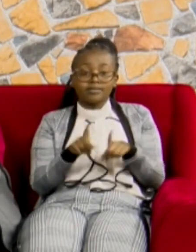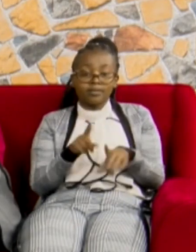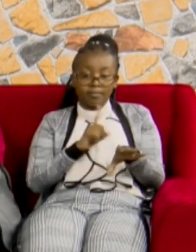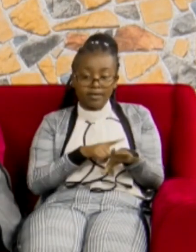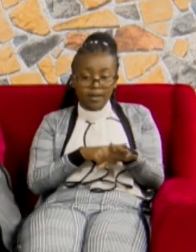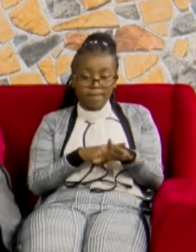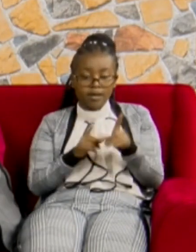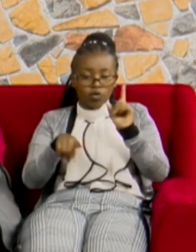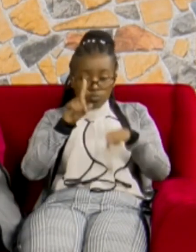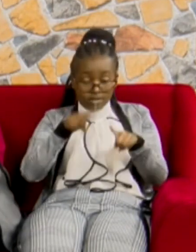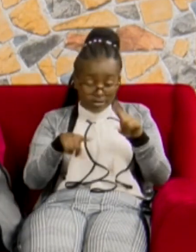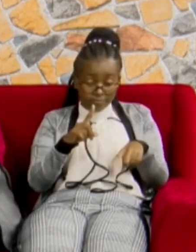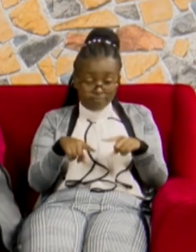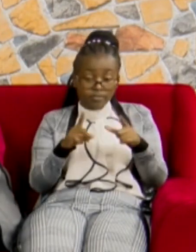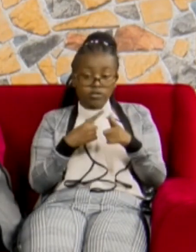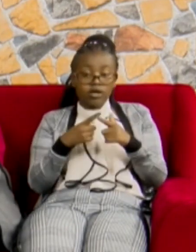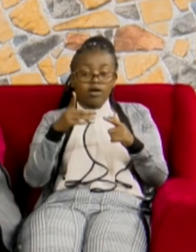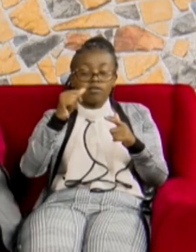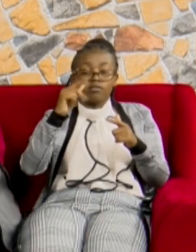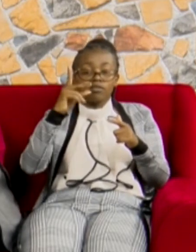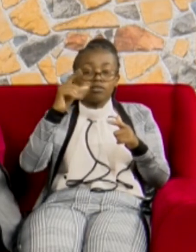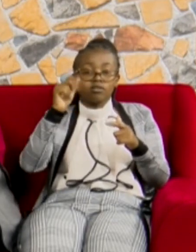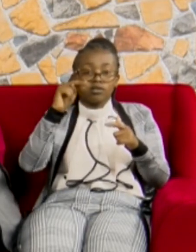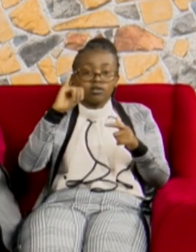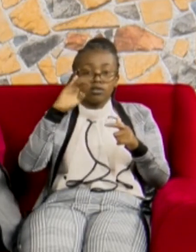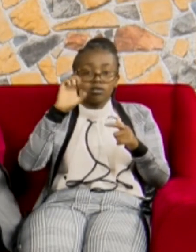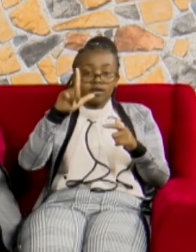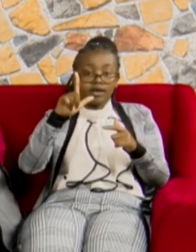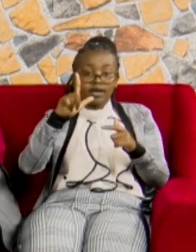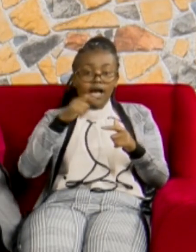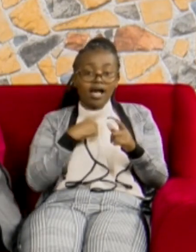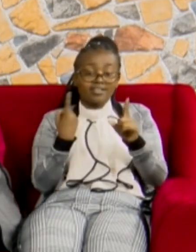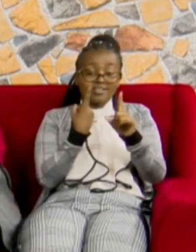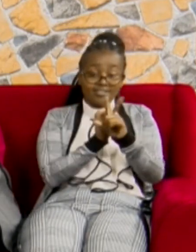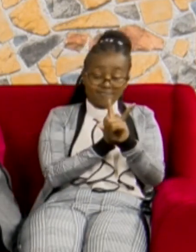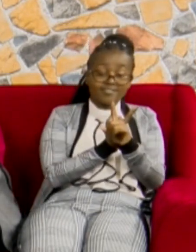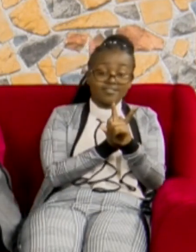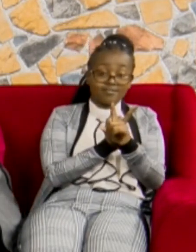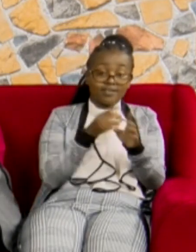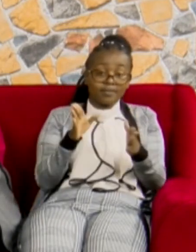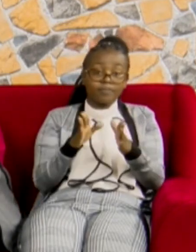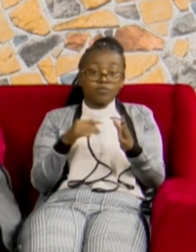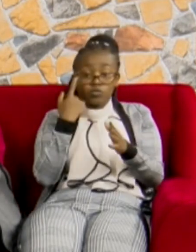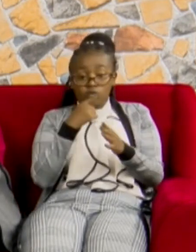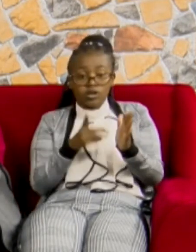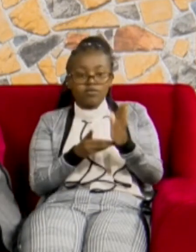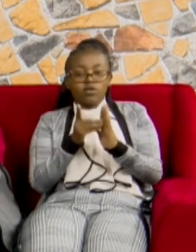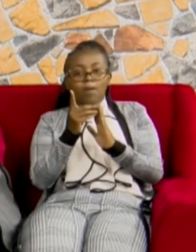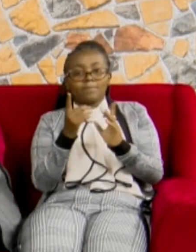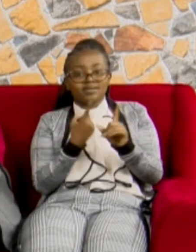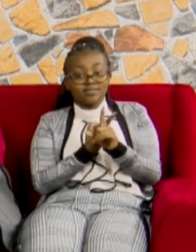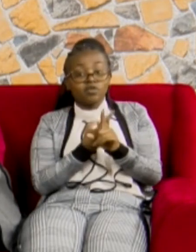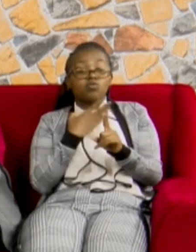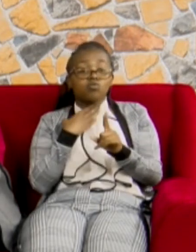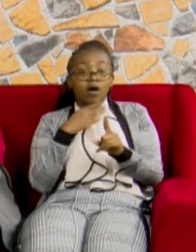very competitive. Then we have Daniel, who is at a different point in life, who's developing differently, wants